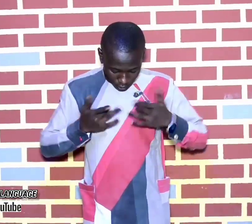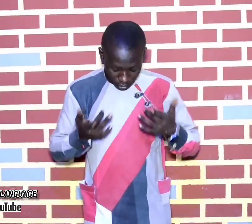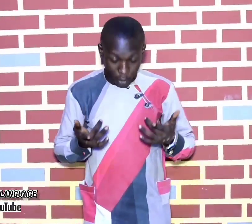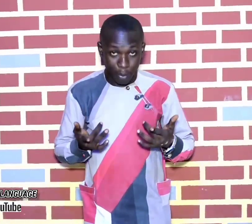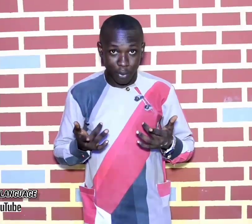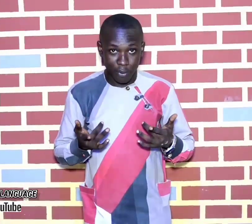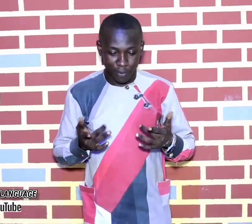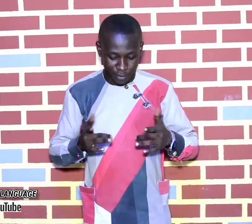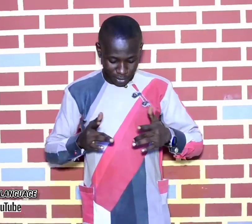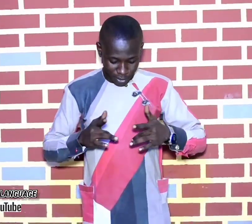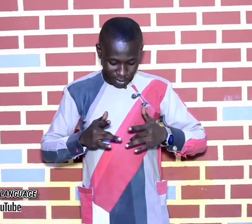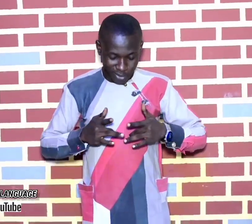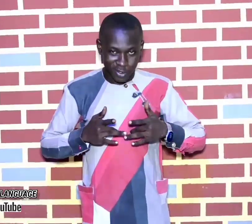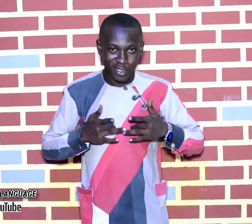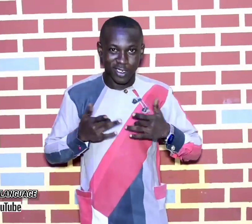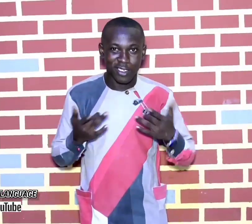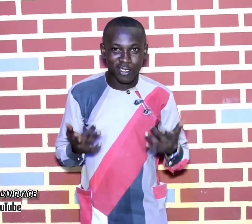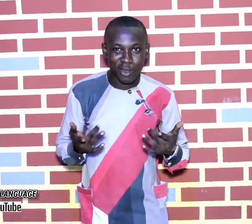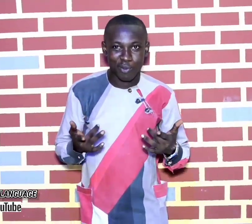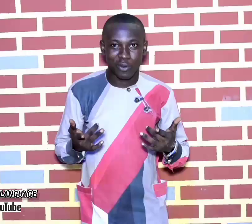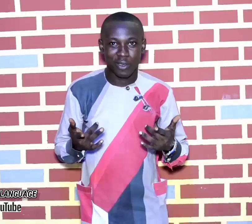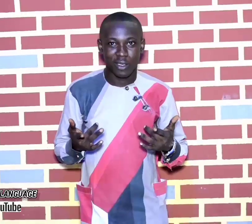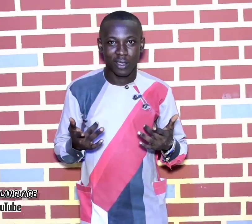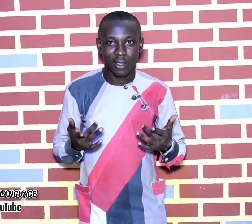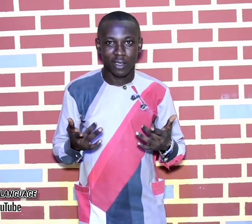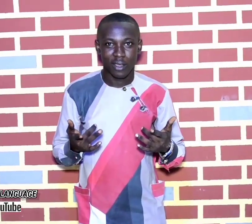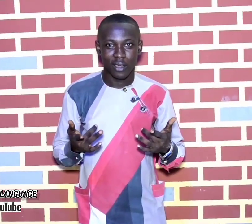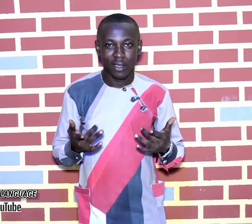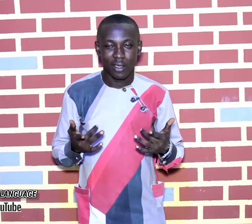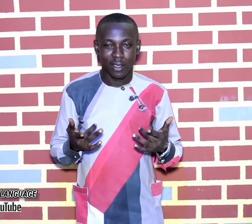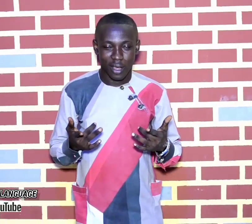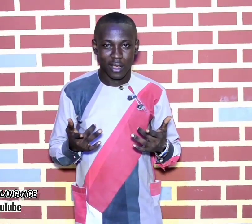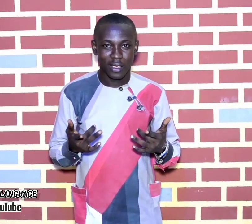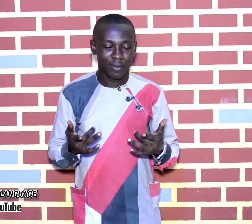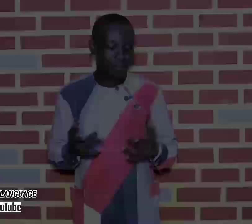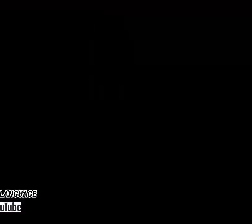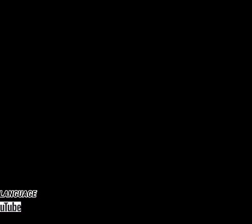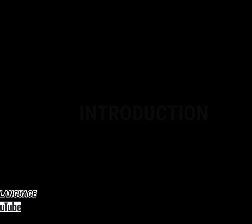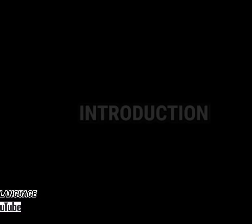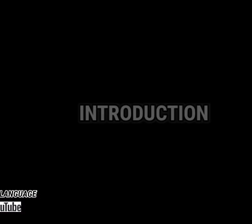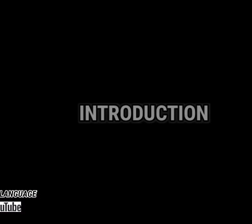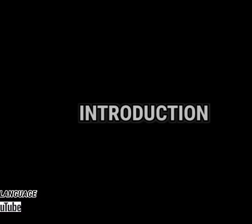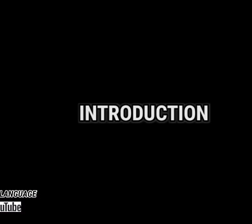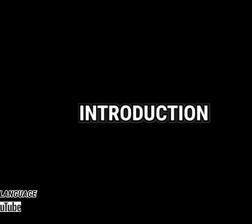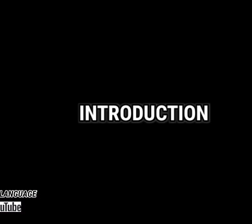up? What's up? Huh?